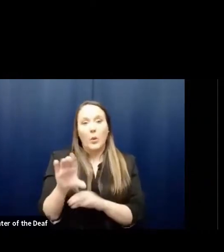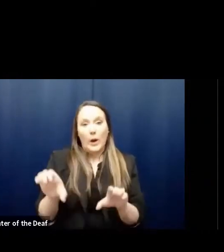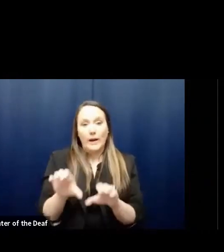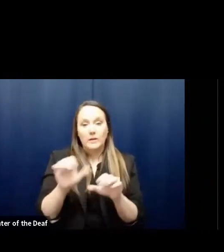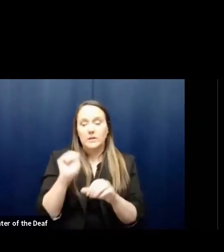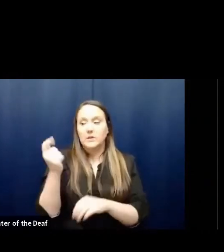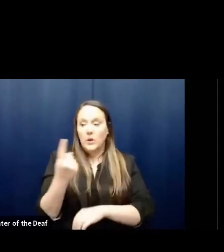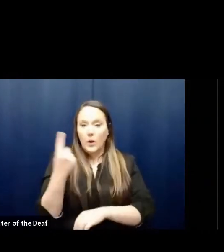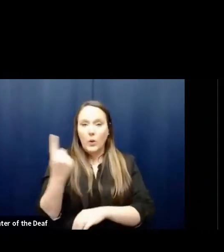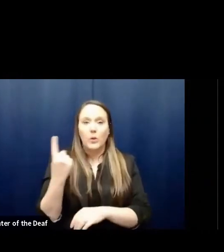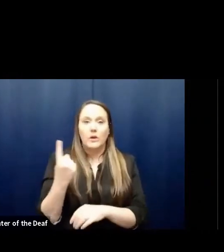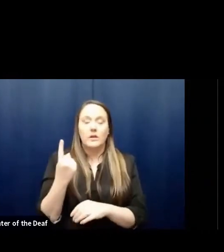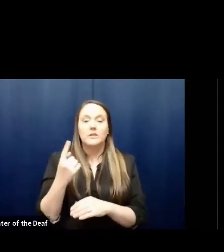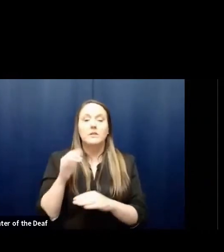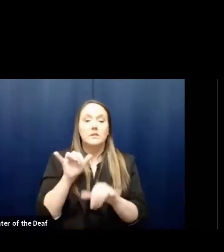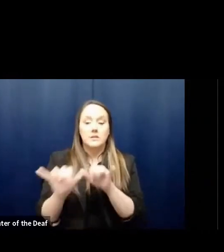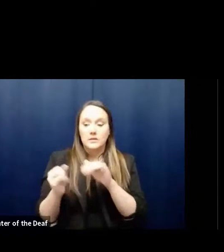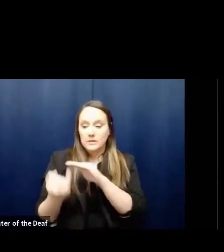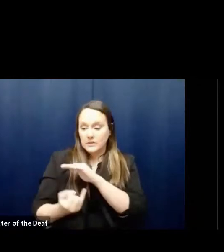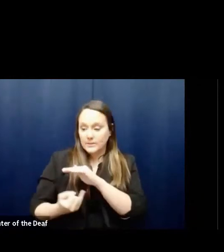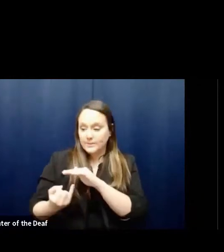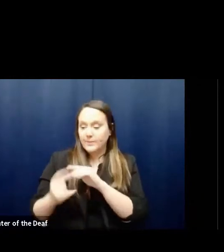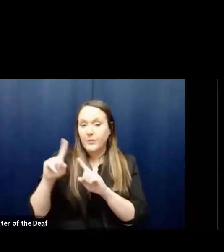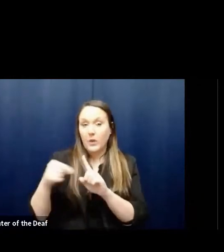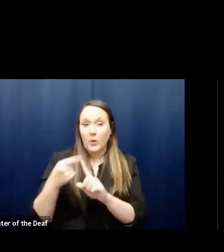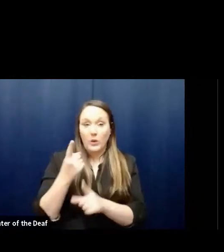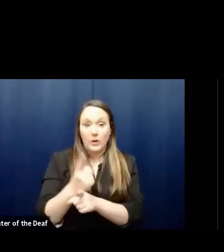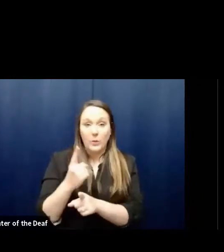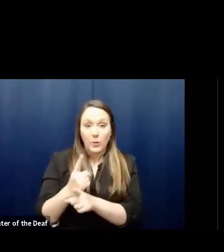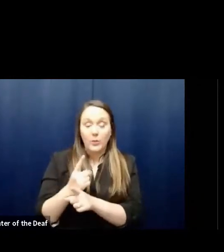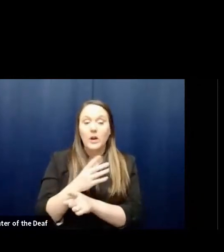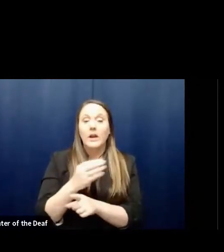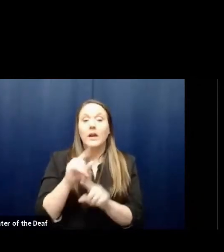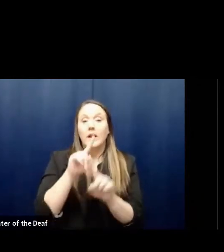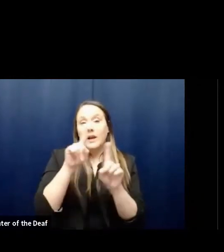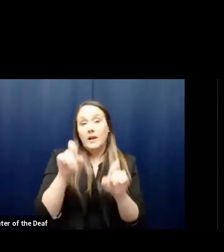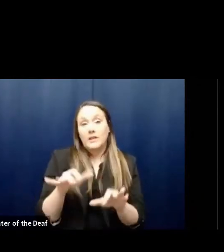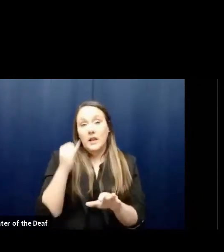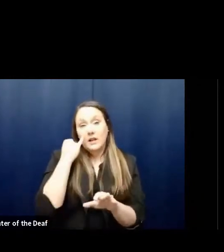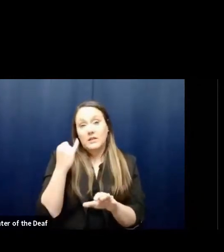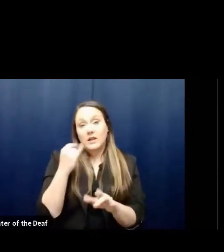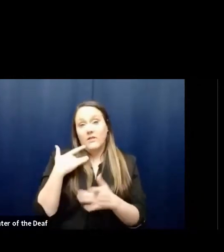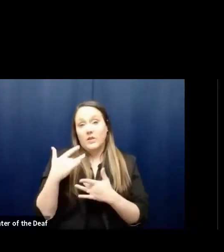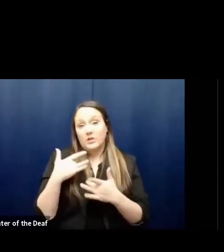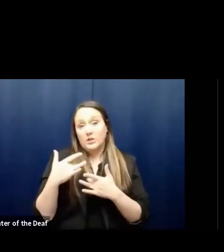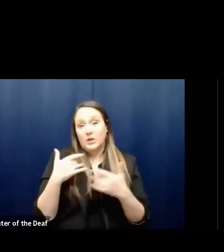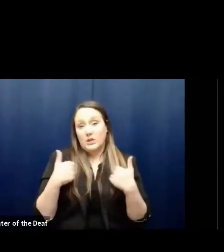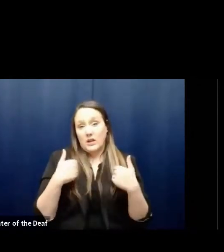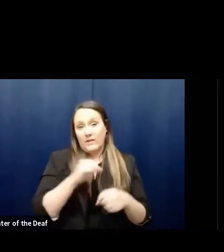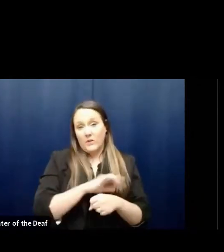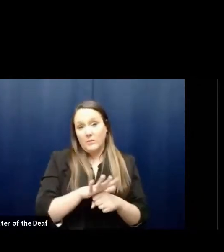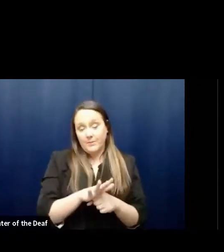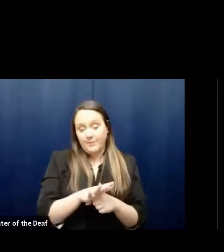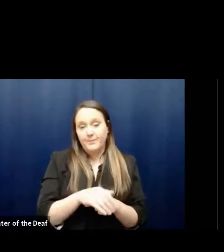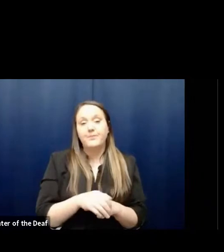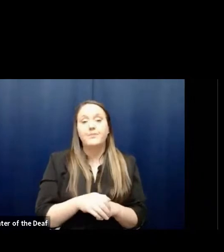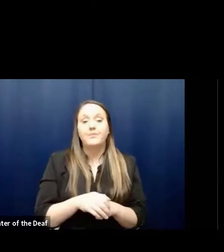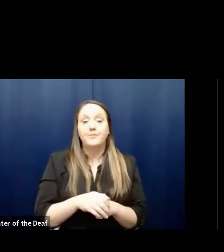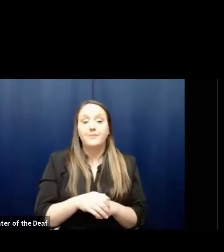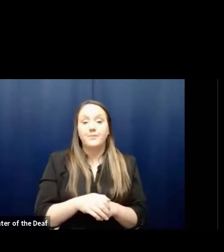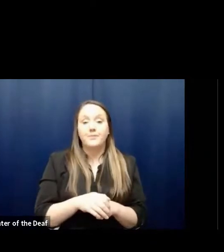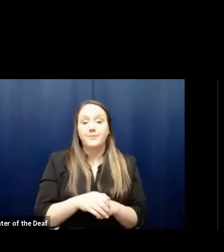time, isolate and quarantine when appropriate, and get tested if they're concerned they might have COVID.